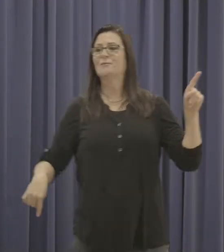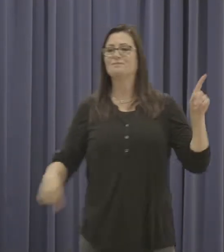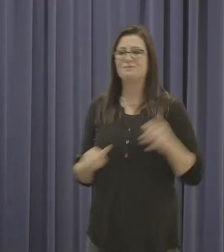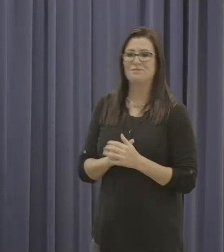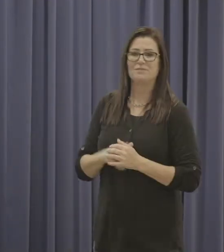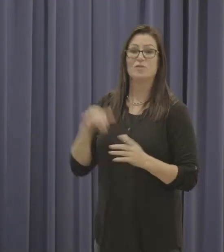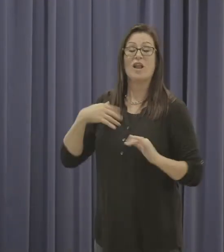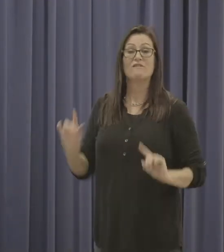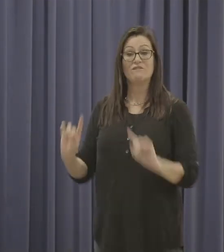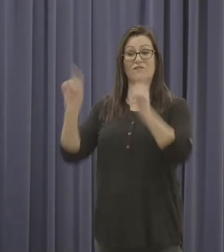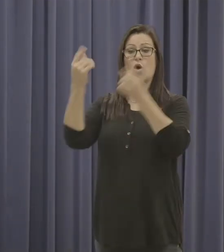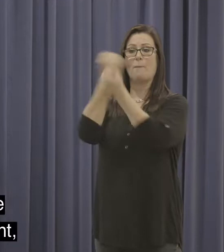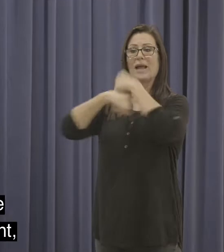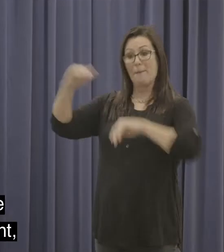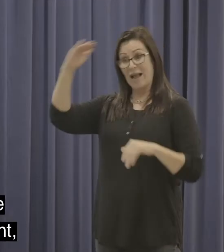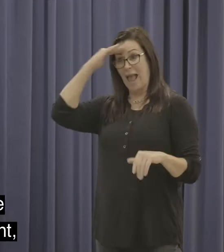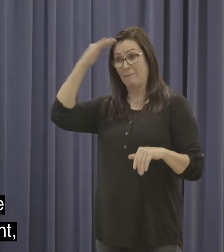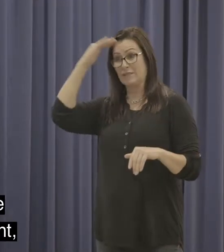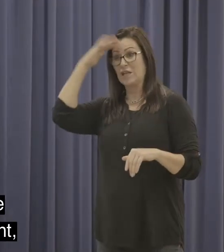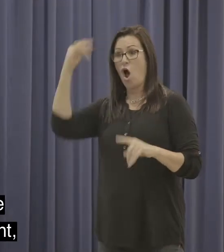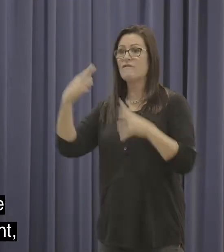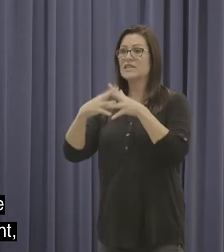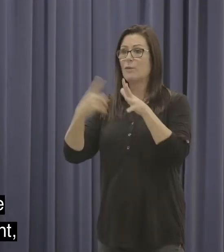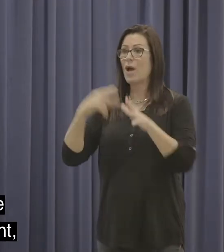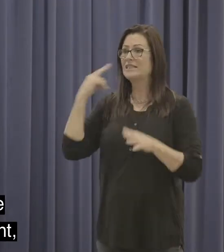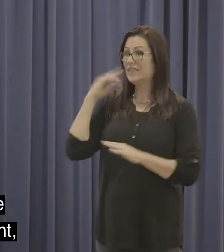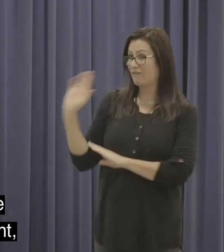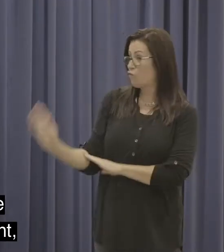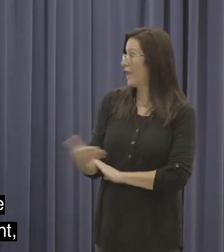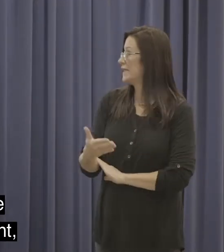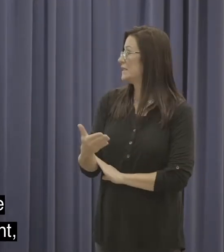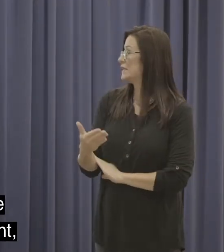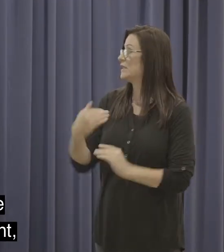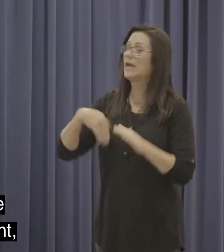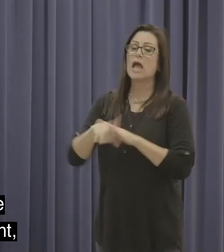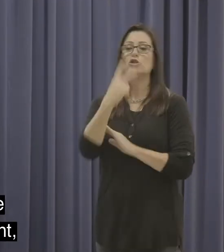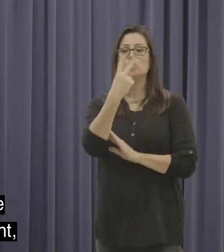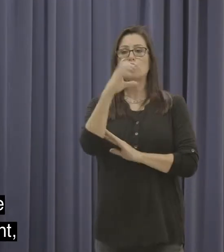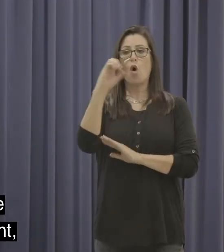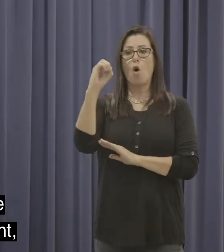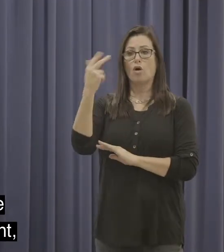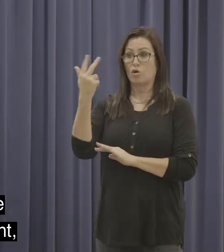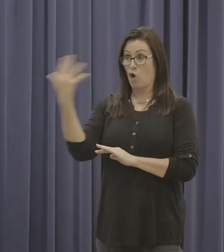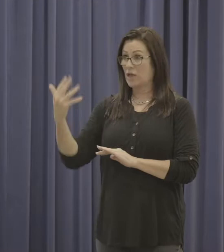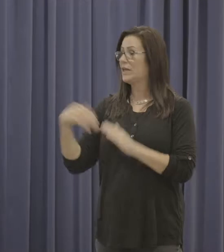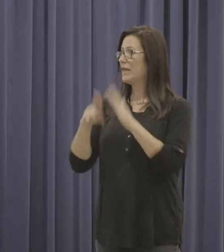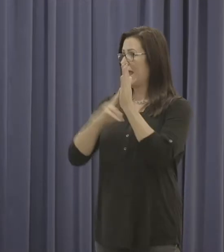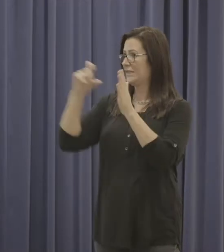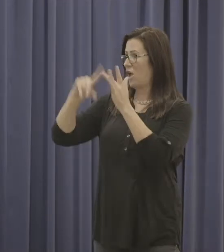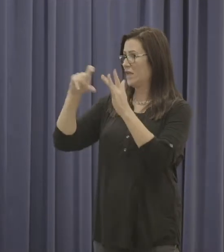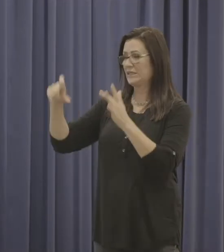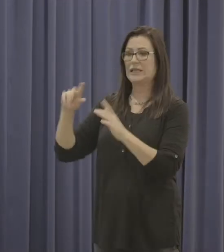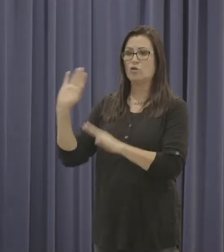When I was first appointed as captain of the WA Deaf Cricket team for the 2019 NCIC cricket